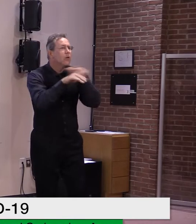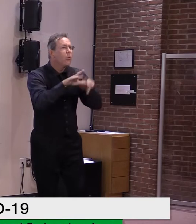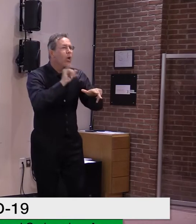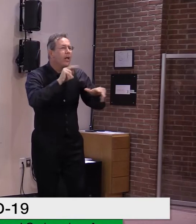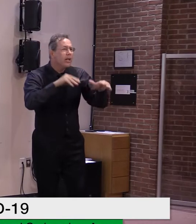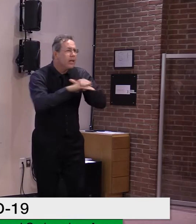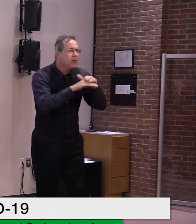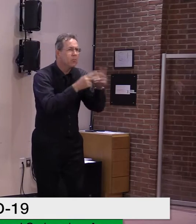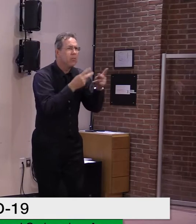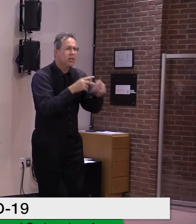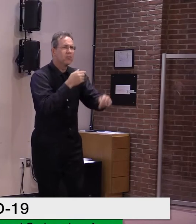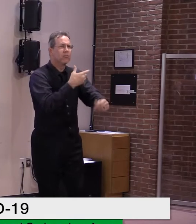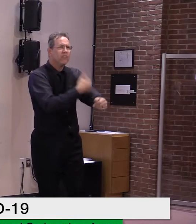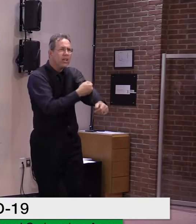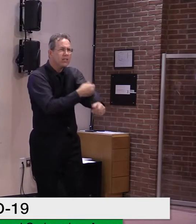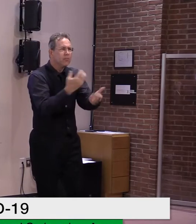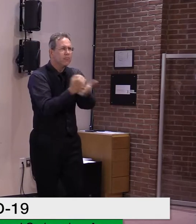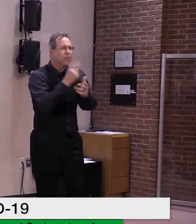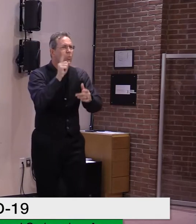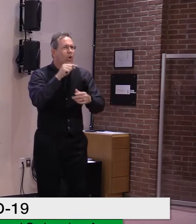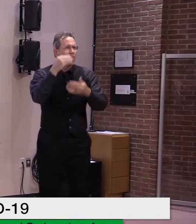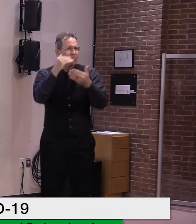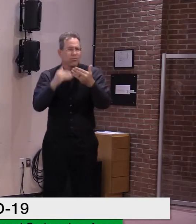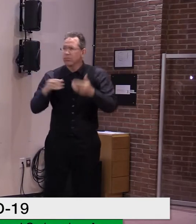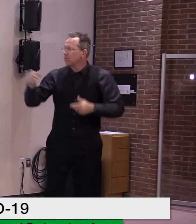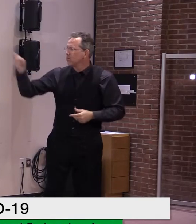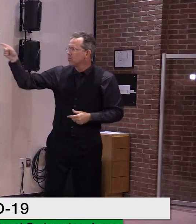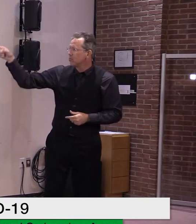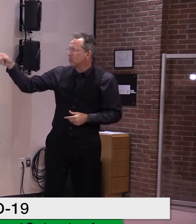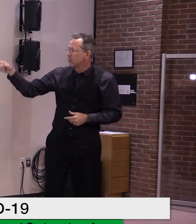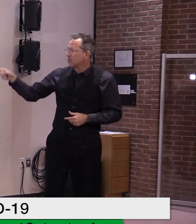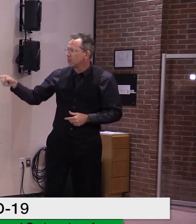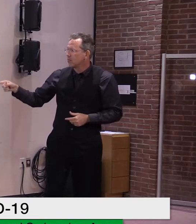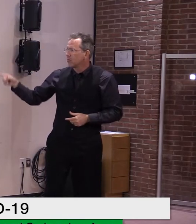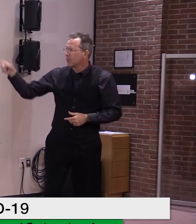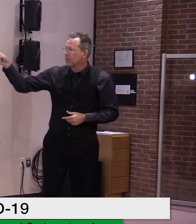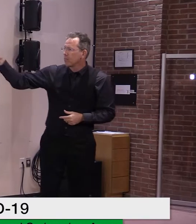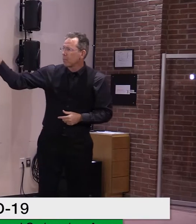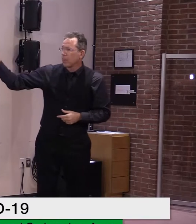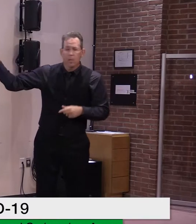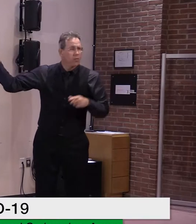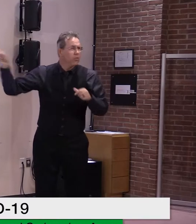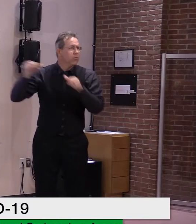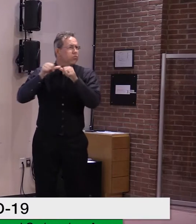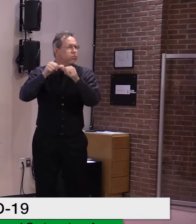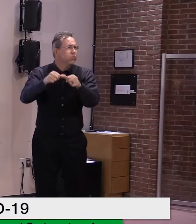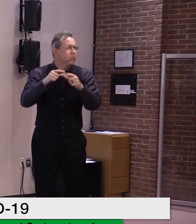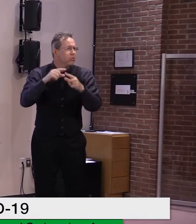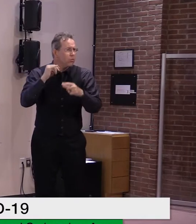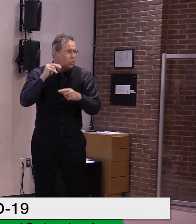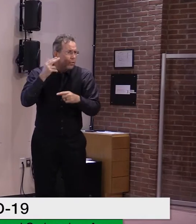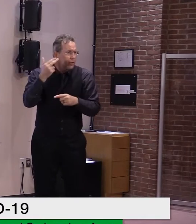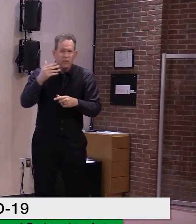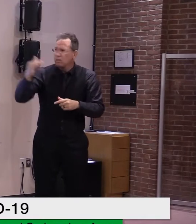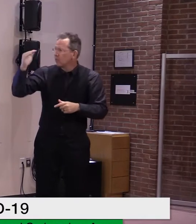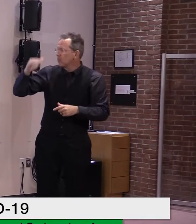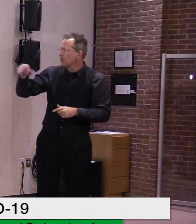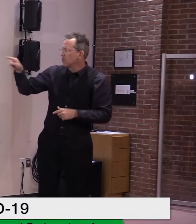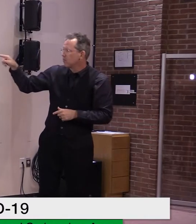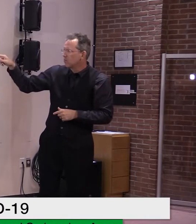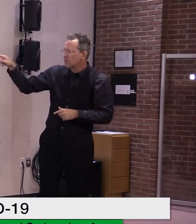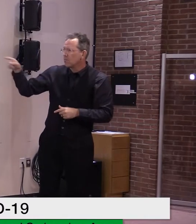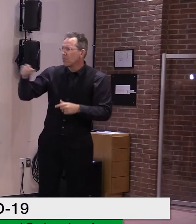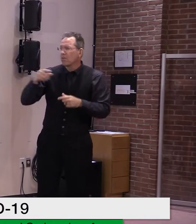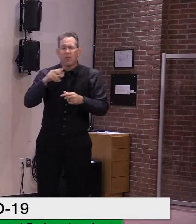CVS, Hannaford Food and Drugs, Walmart, Walgreens, Price Chopper Market 32, Rite Aid, Shaw's